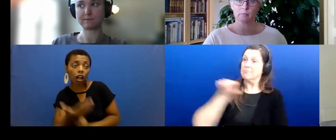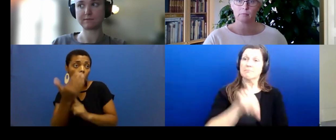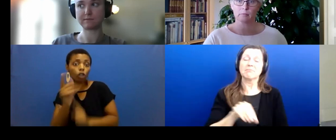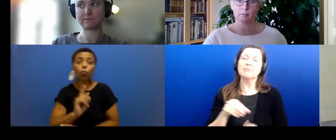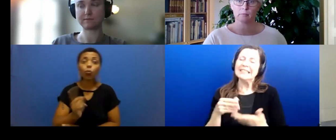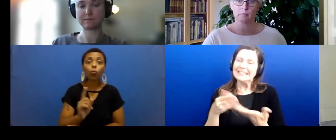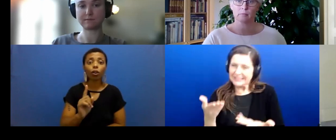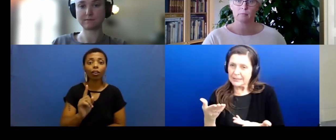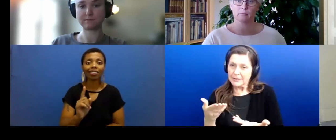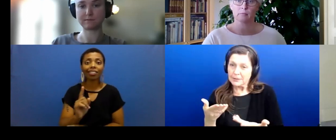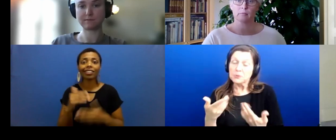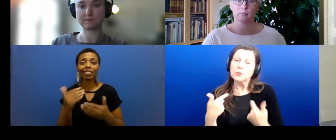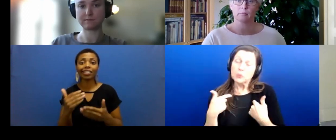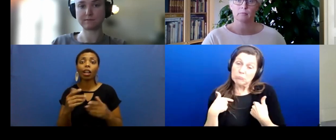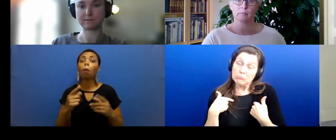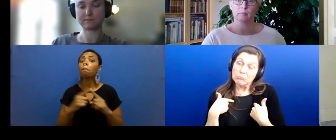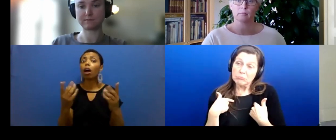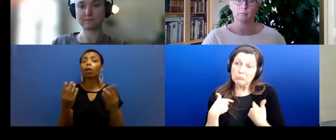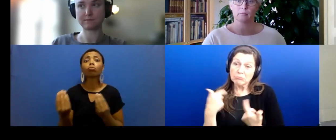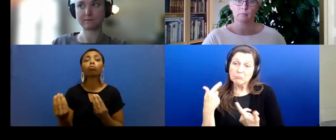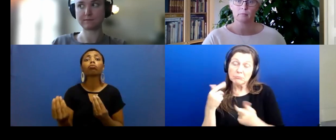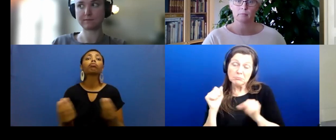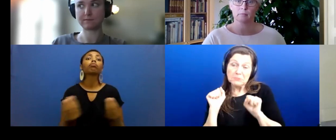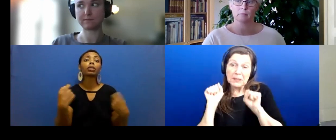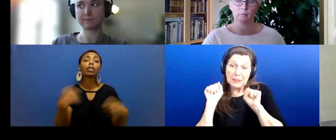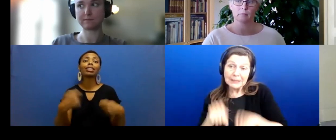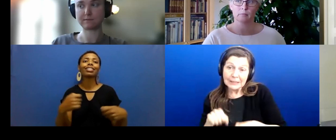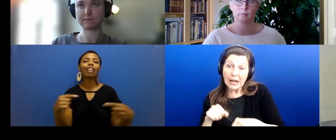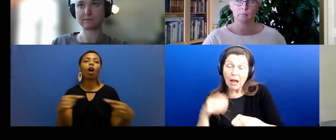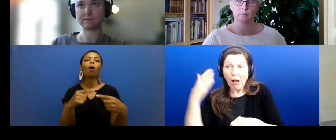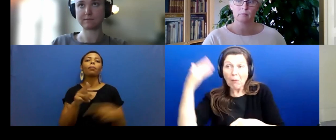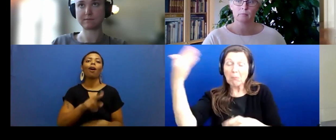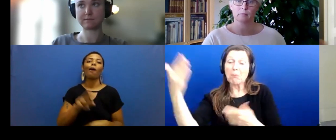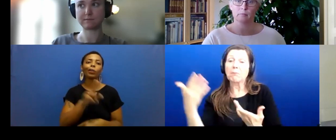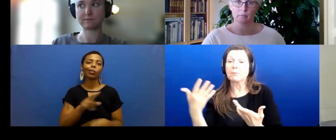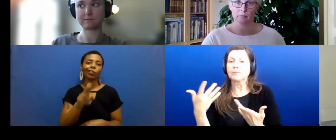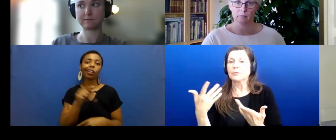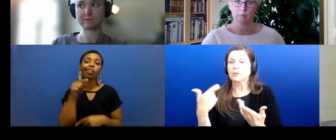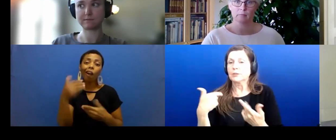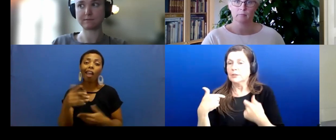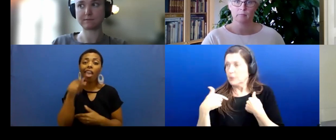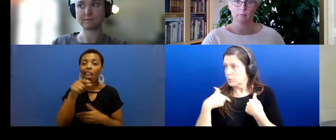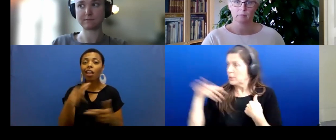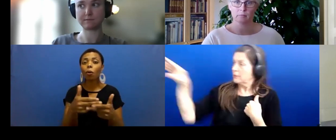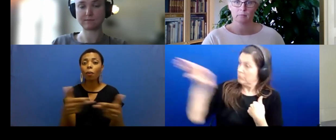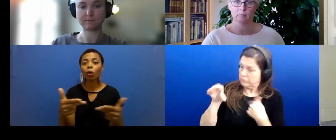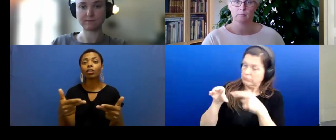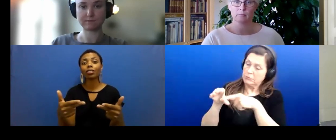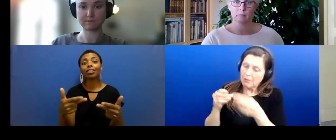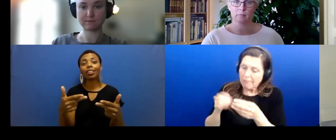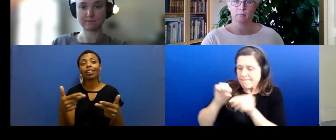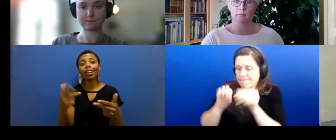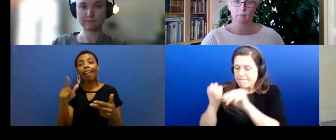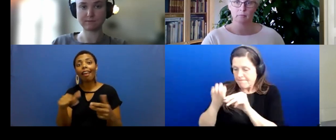should be able to use it. So that's one of our ways of exchanging all our knowledge.